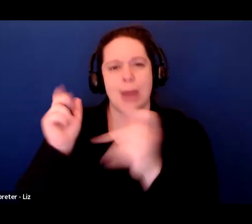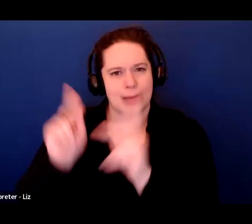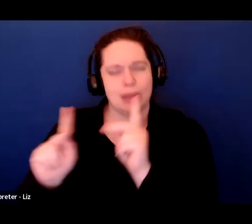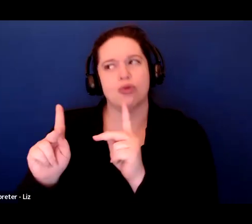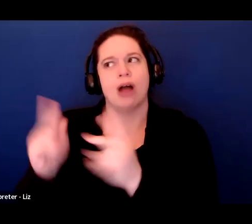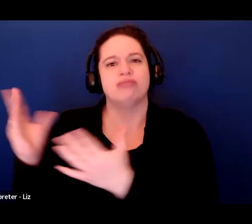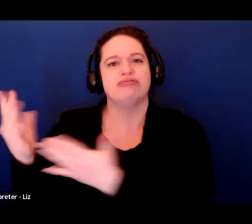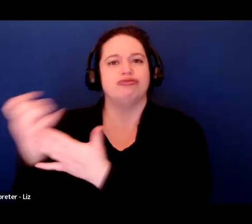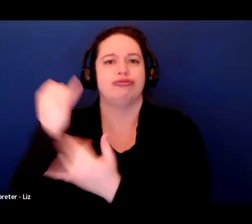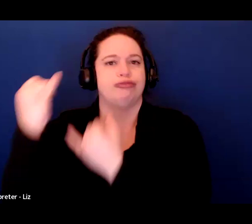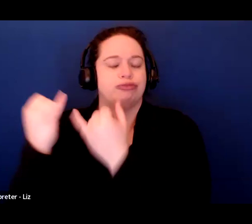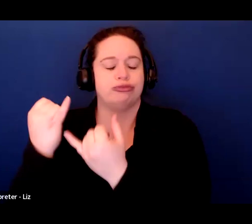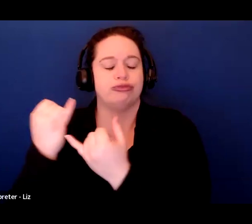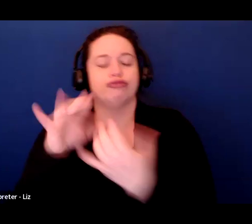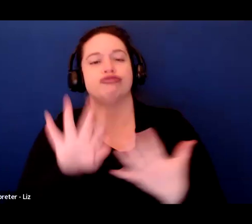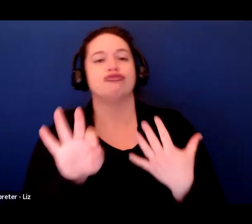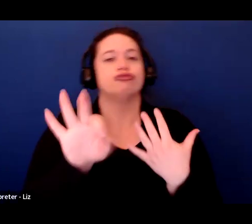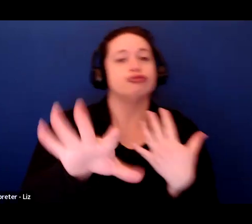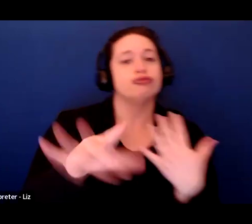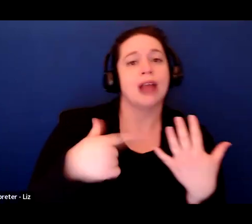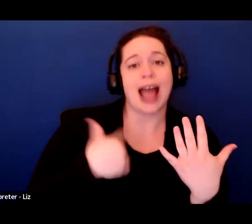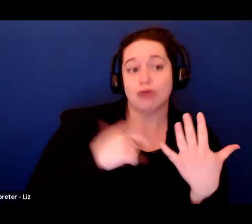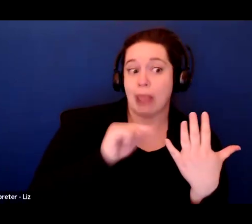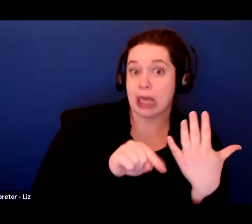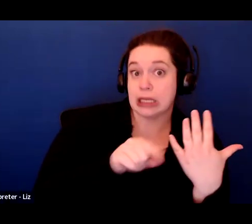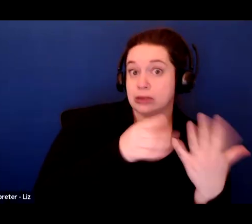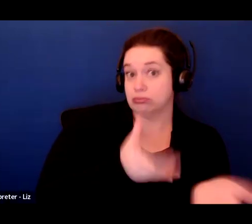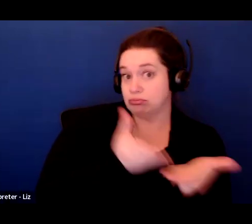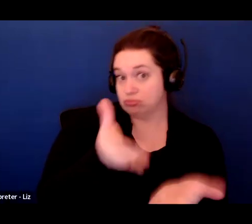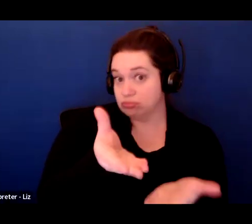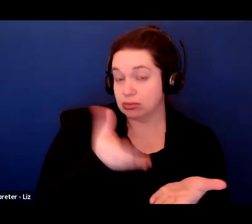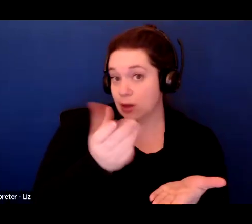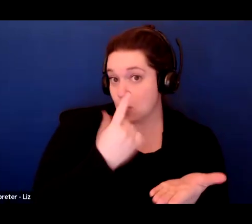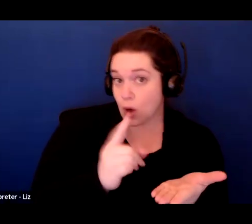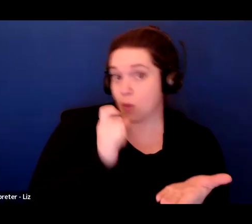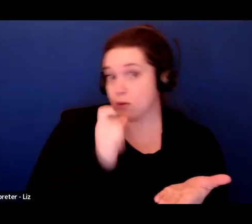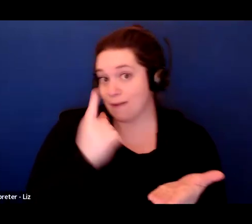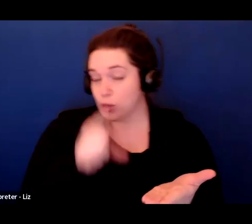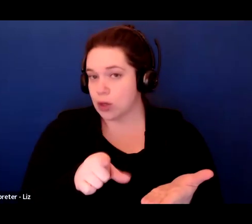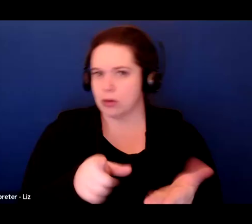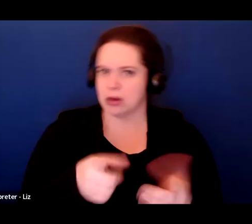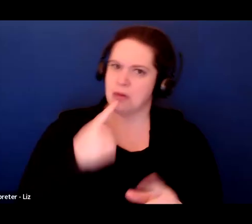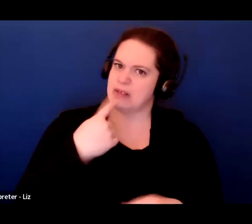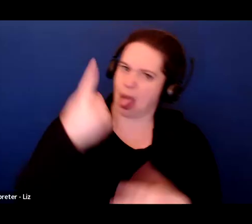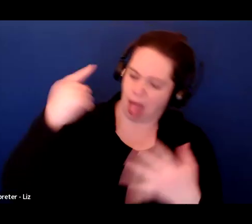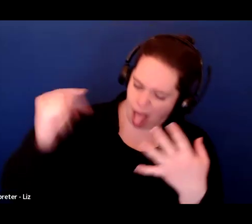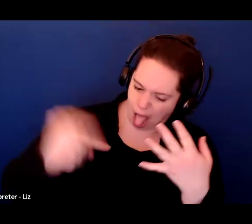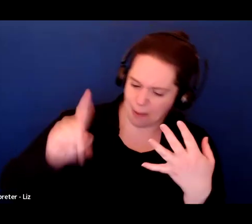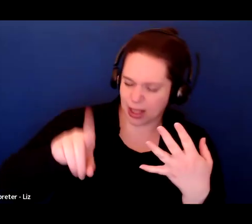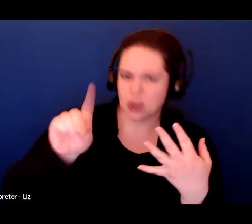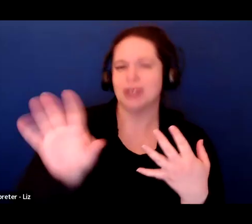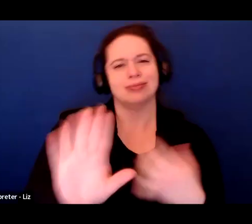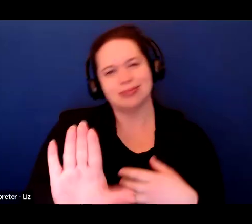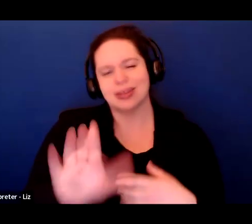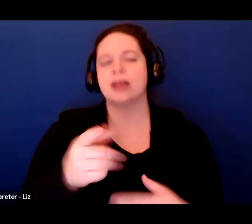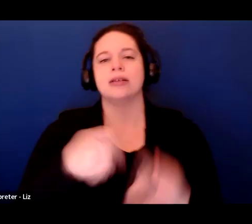say, "This is something that I have tried. It may or may not work for you." They're not going to be telling you what to do, but they're going to be telling you, "This